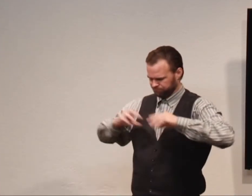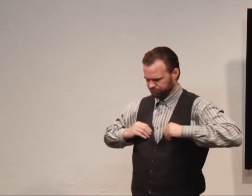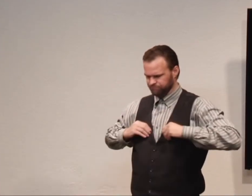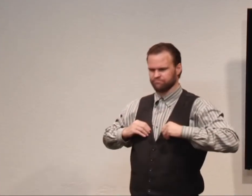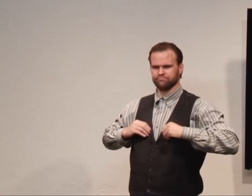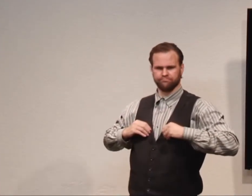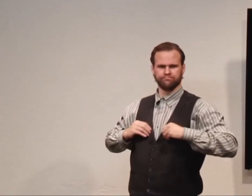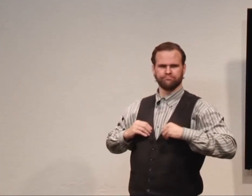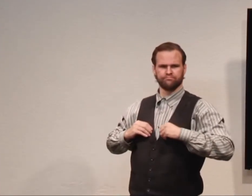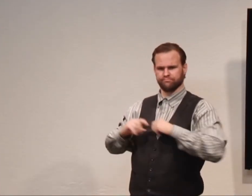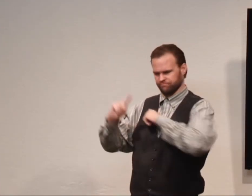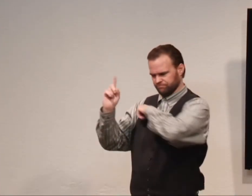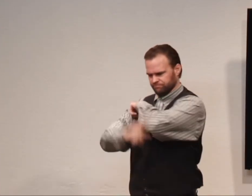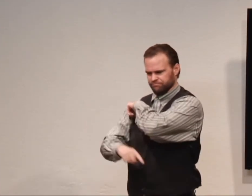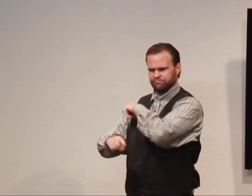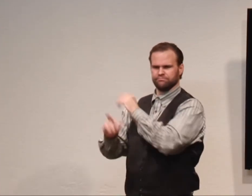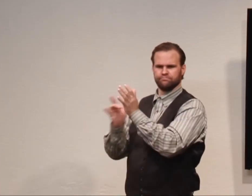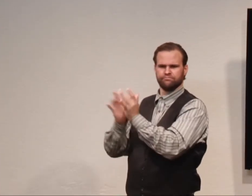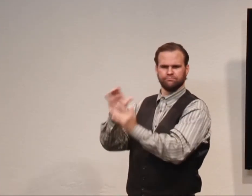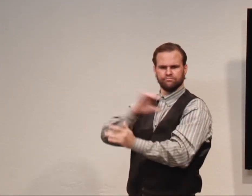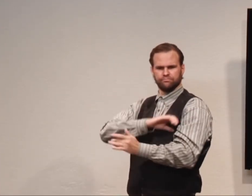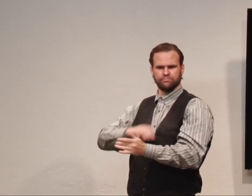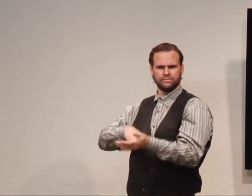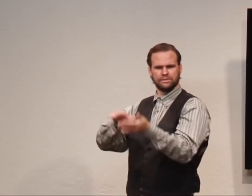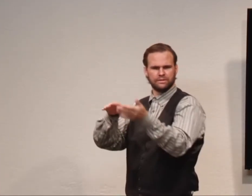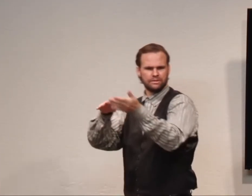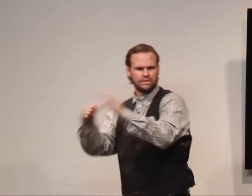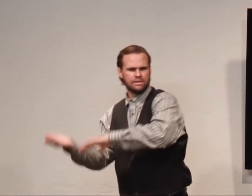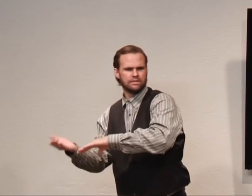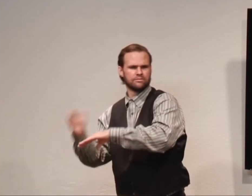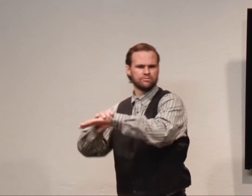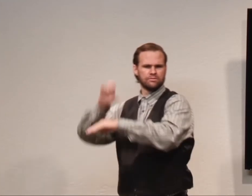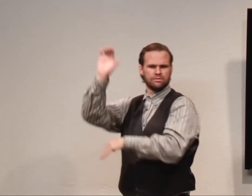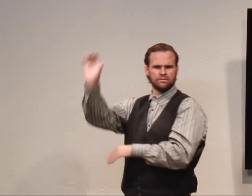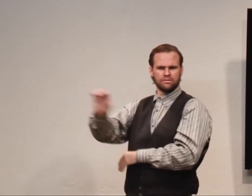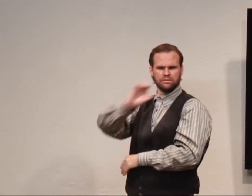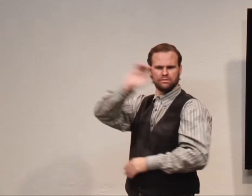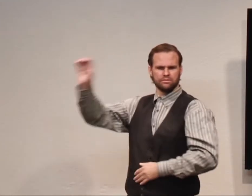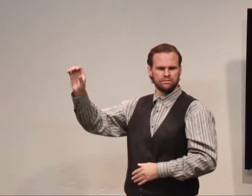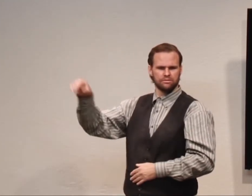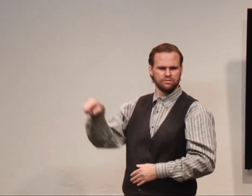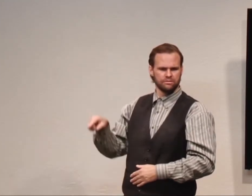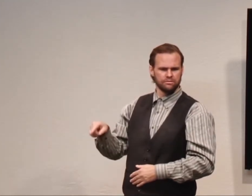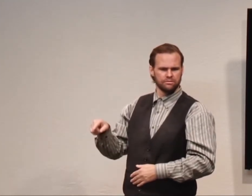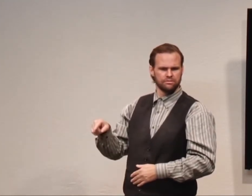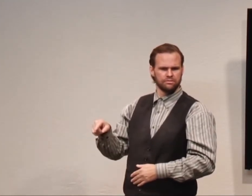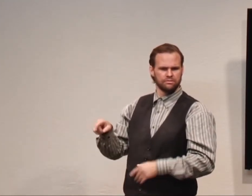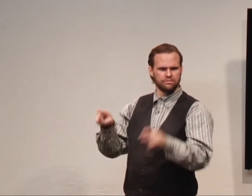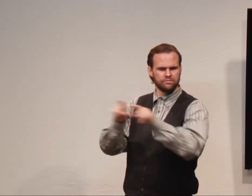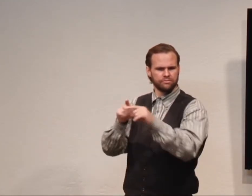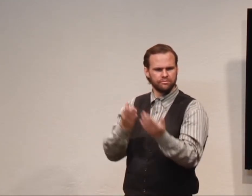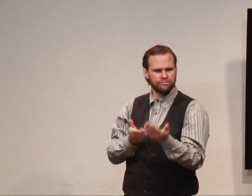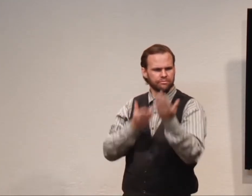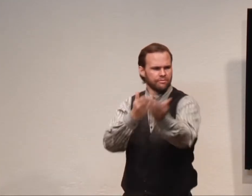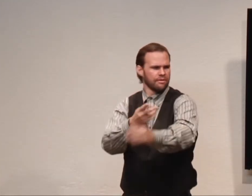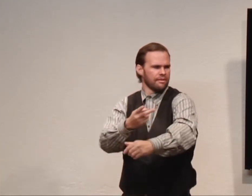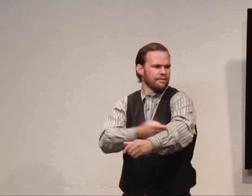And God the Father accepted Jesus Christ's perfect sacrifice when Jesus Christ died.